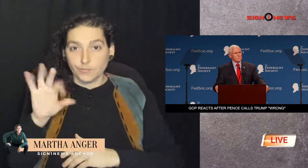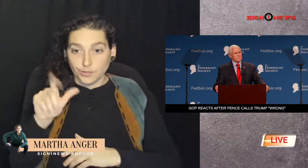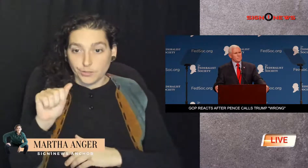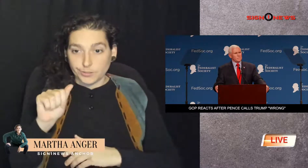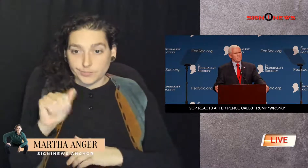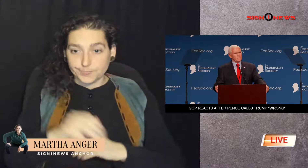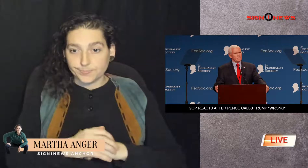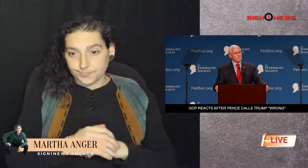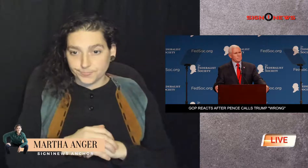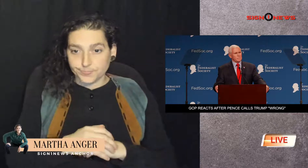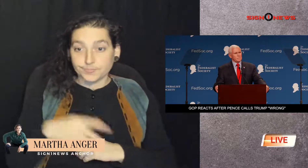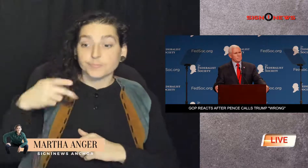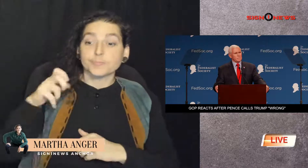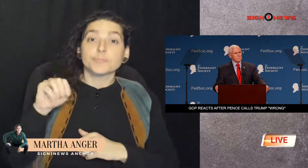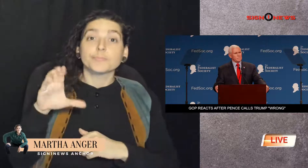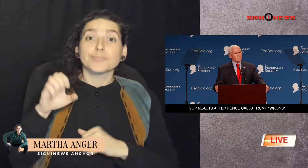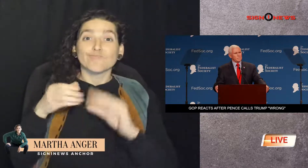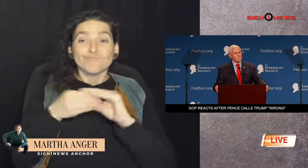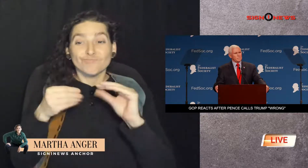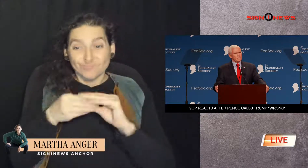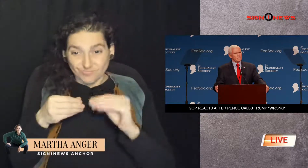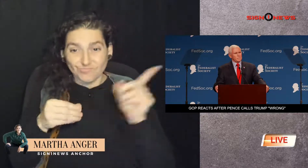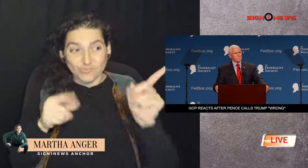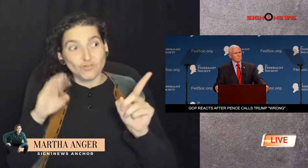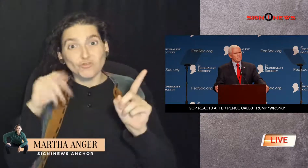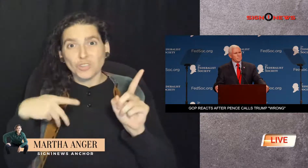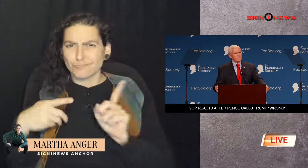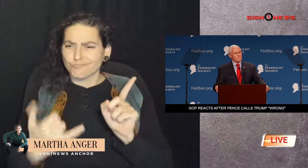by calling him out during a speech in Orlando.